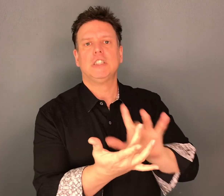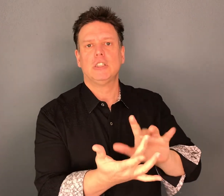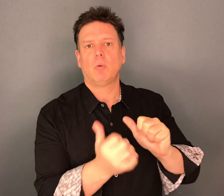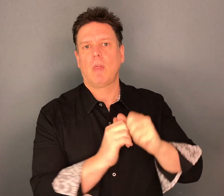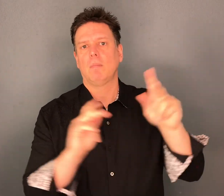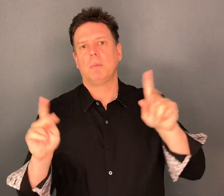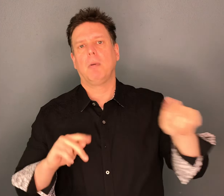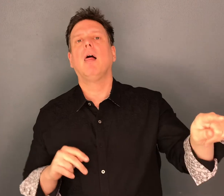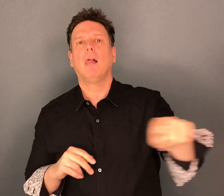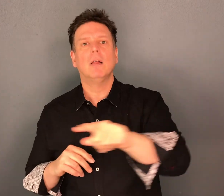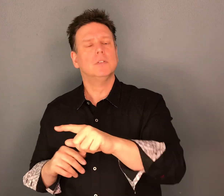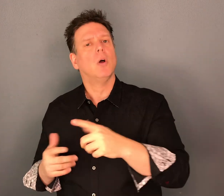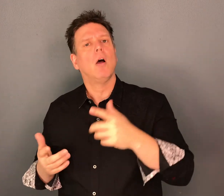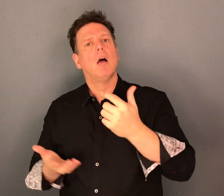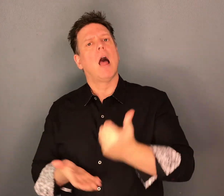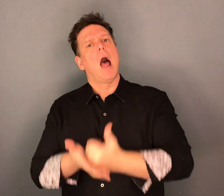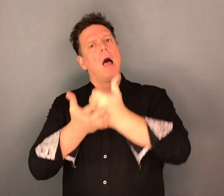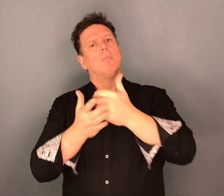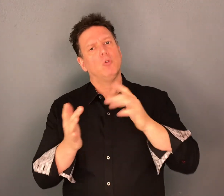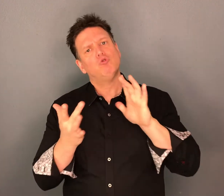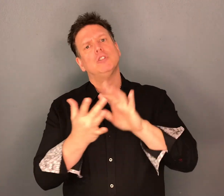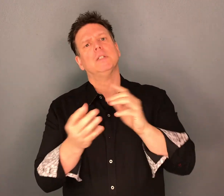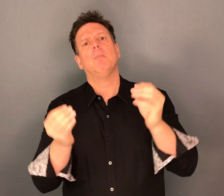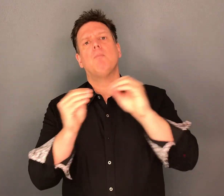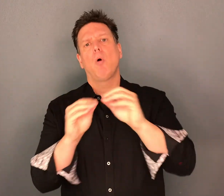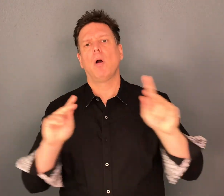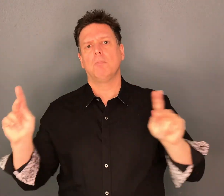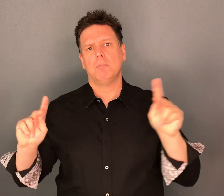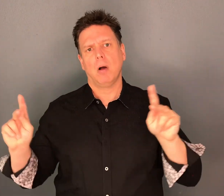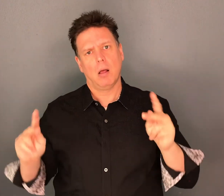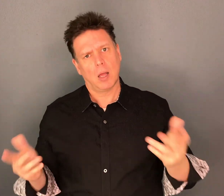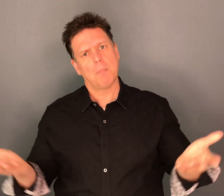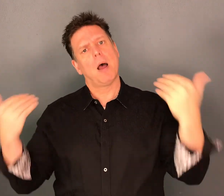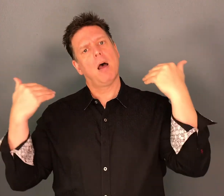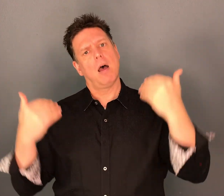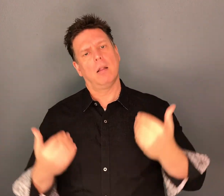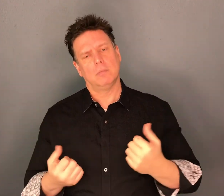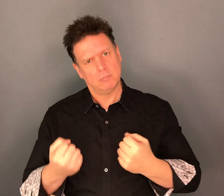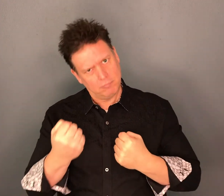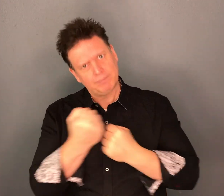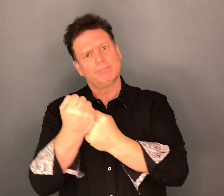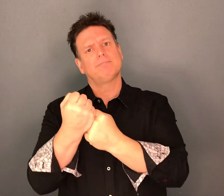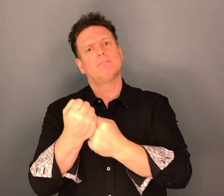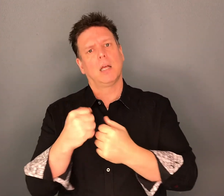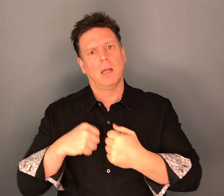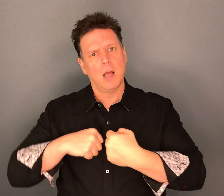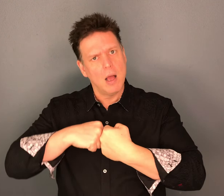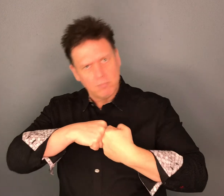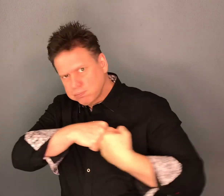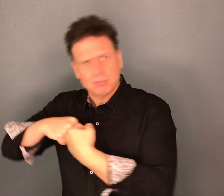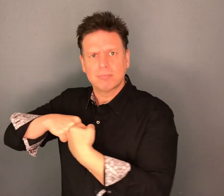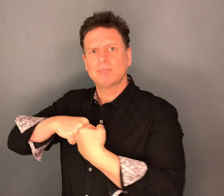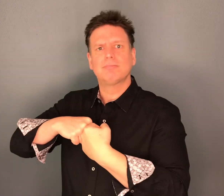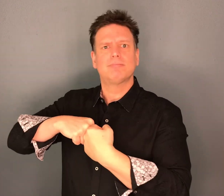more people that I have subscribed, the more people are reached. So help me out